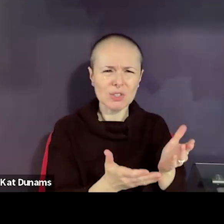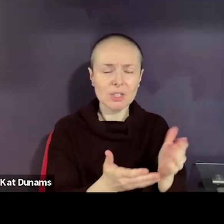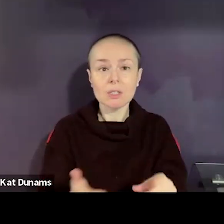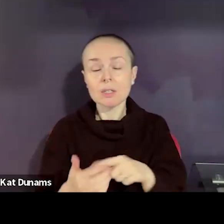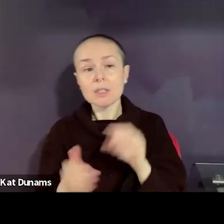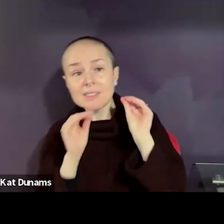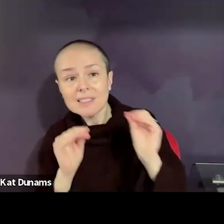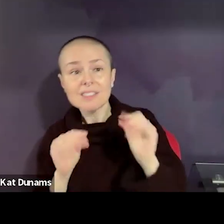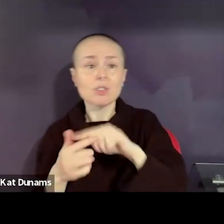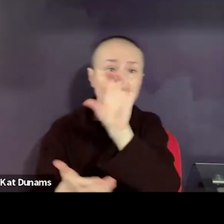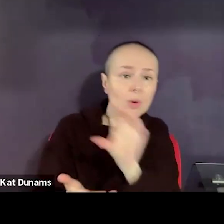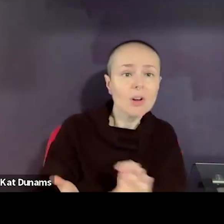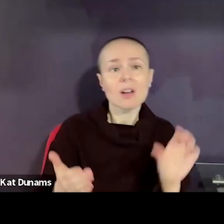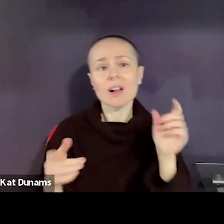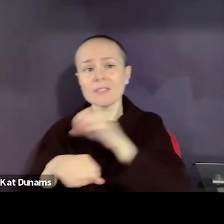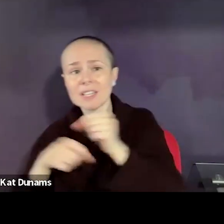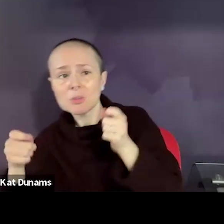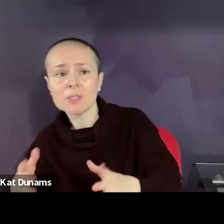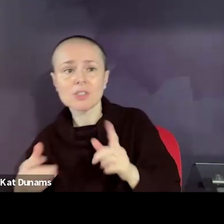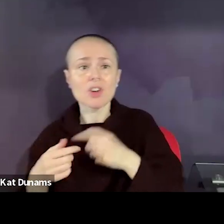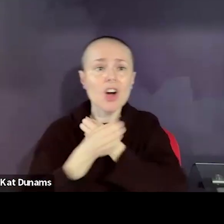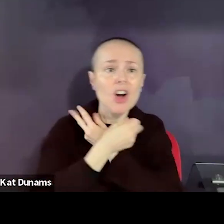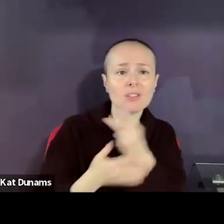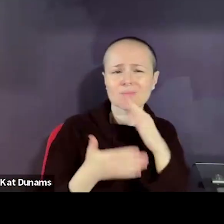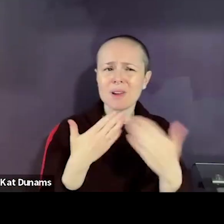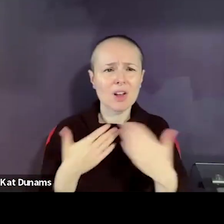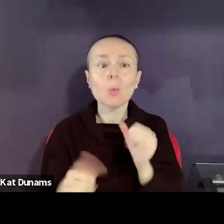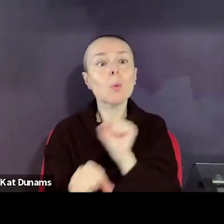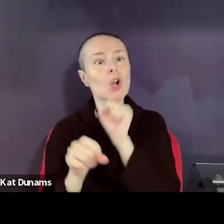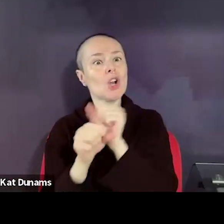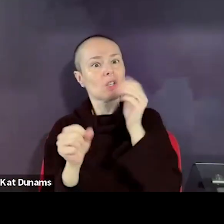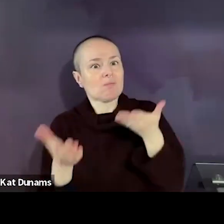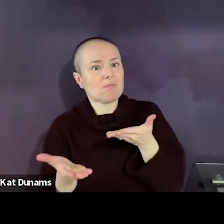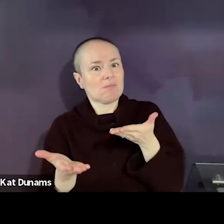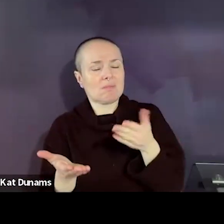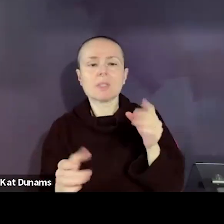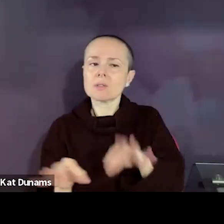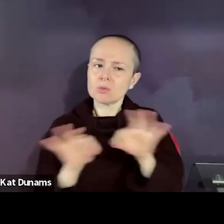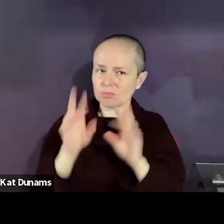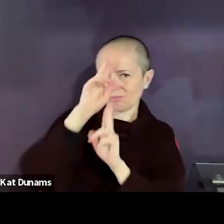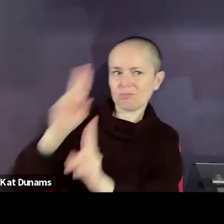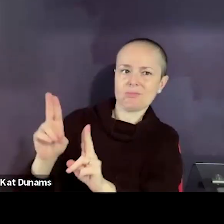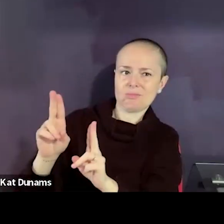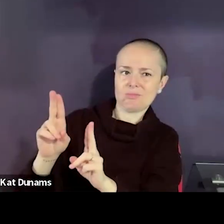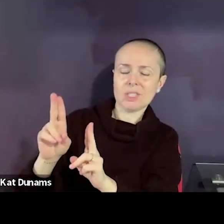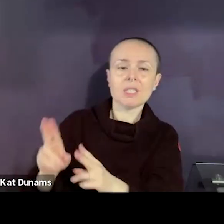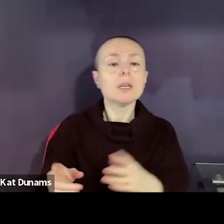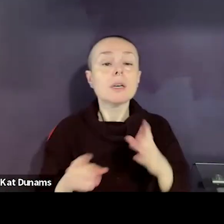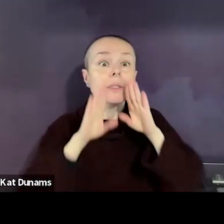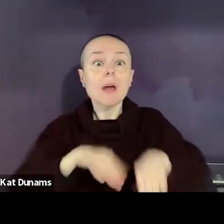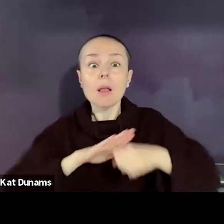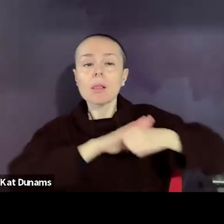stage manage, usher, you're a worker. And workers deserve dignity. The days of silence are over.